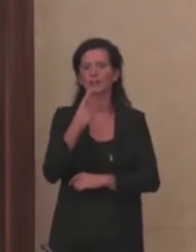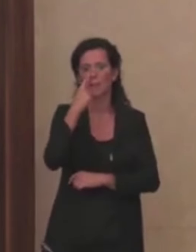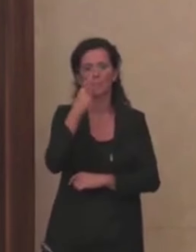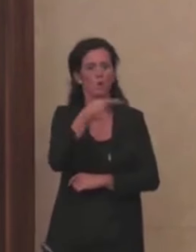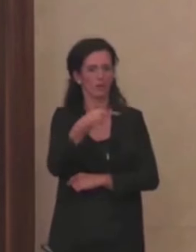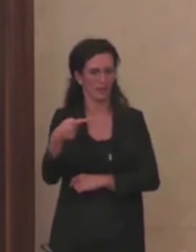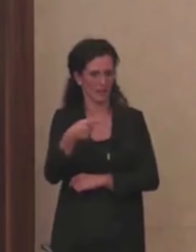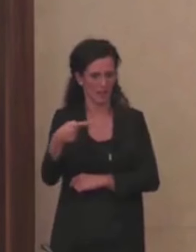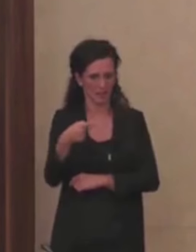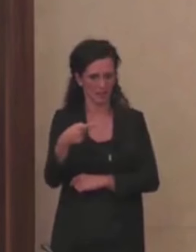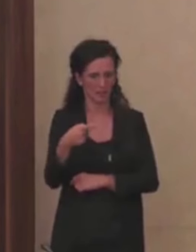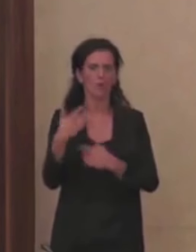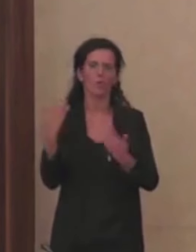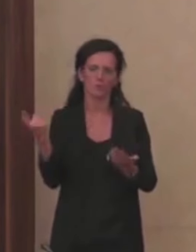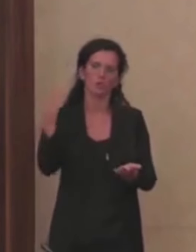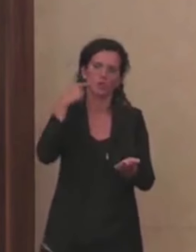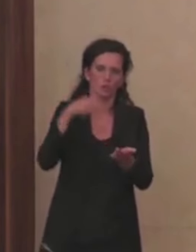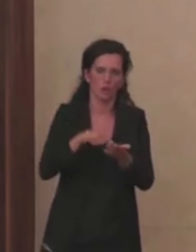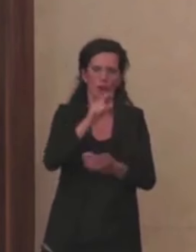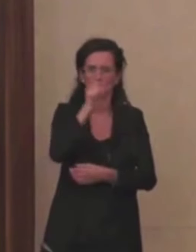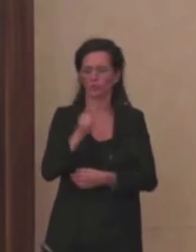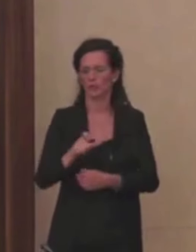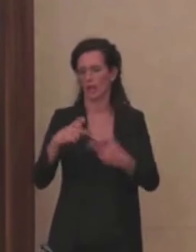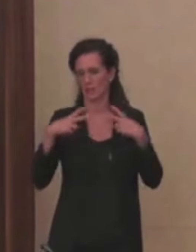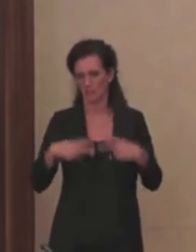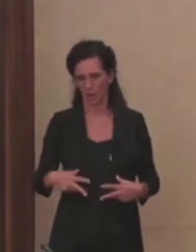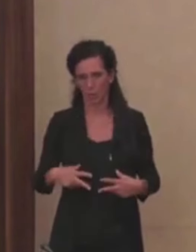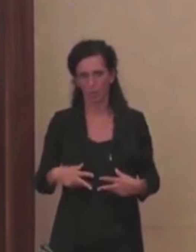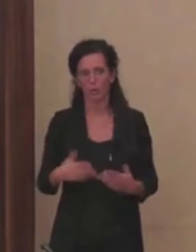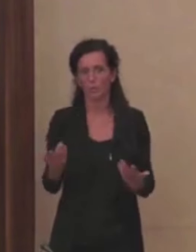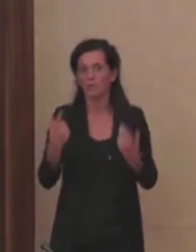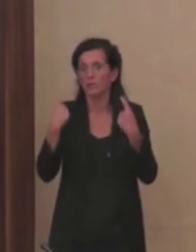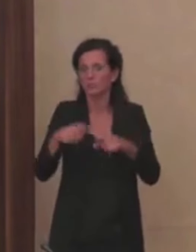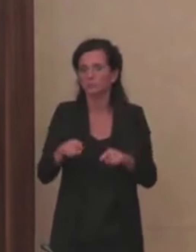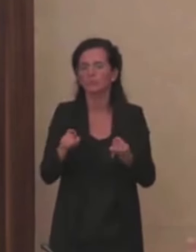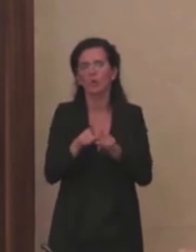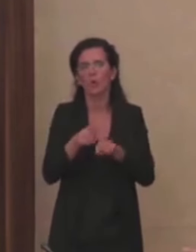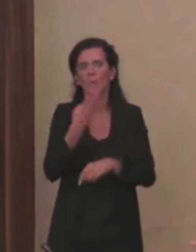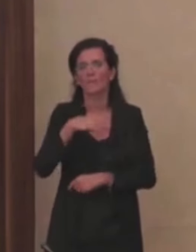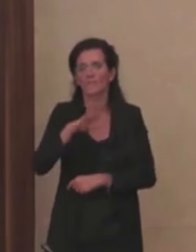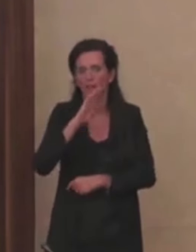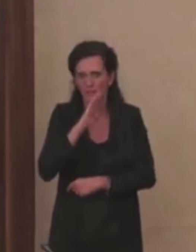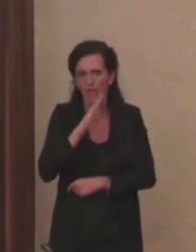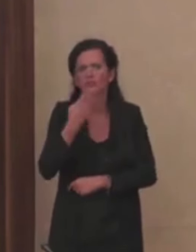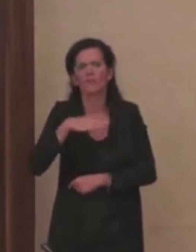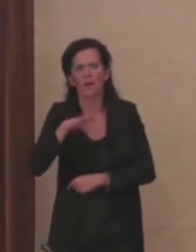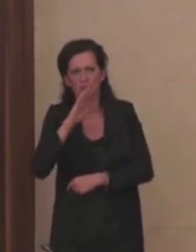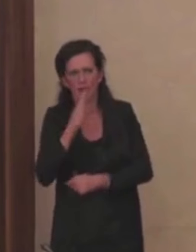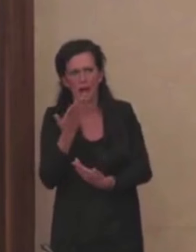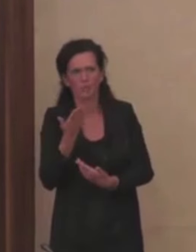is negative, meaning that they all can come back to Italy. And this is one of the